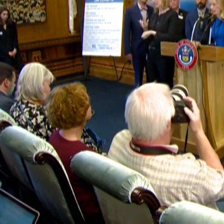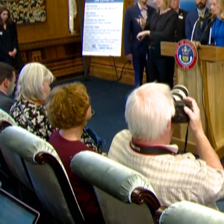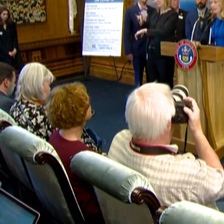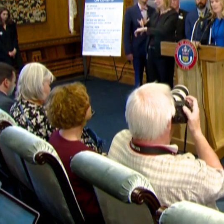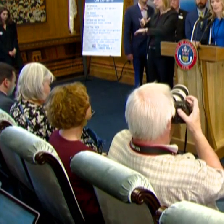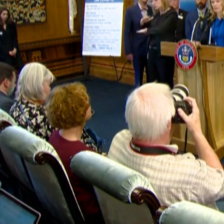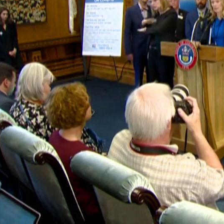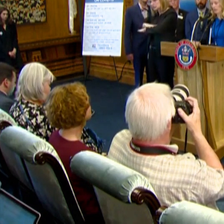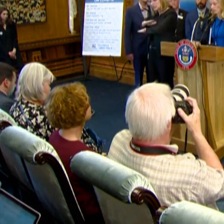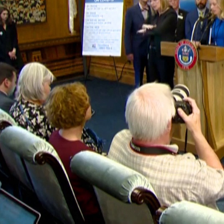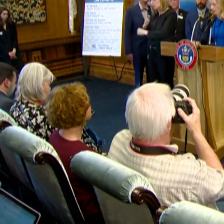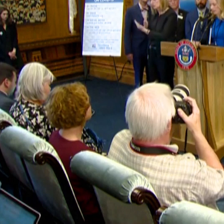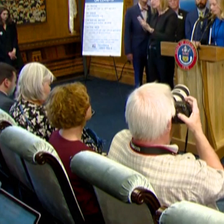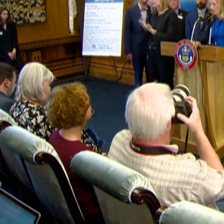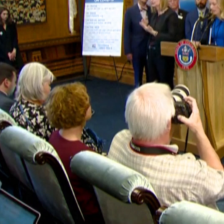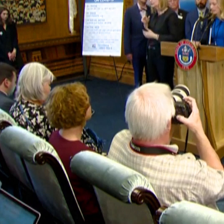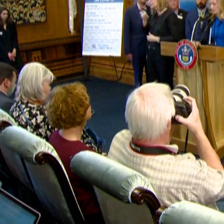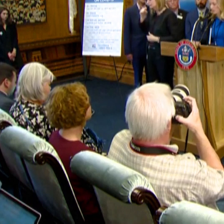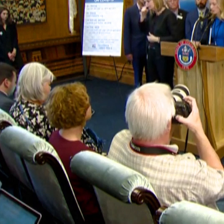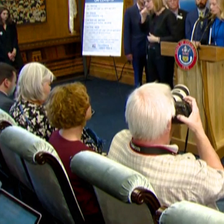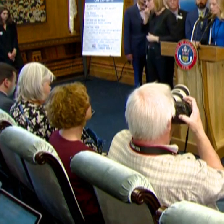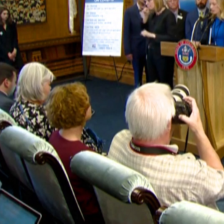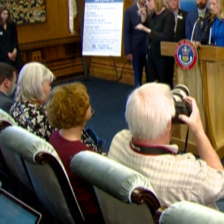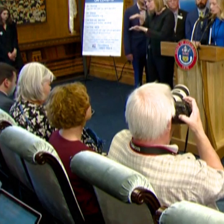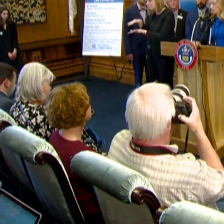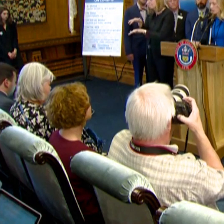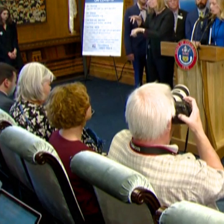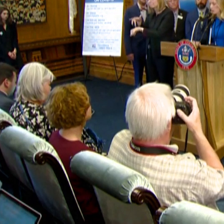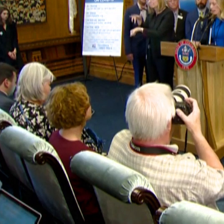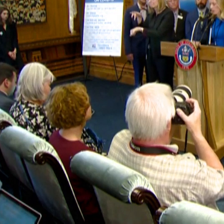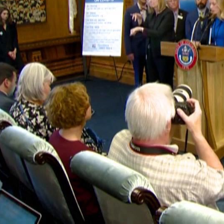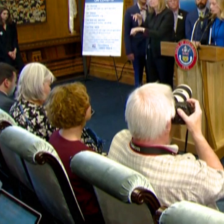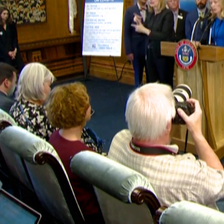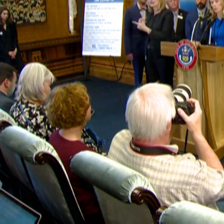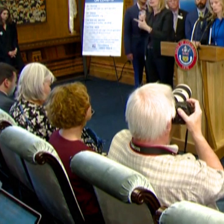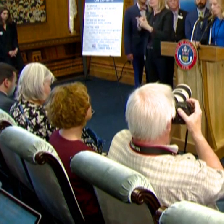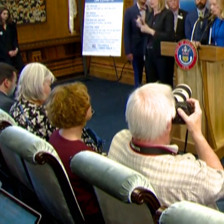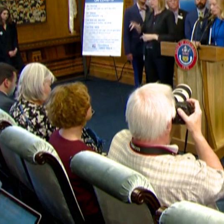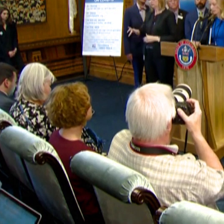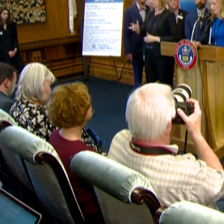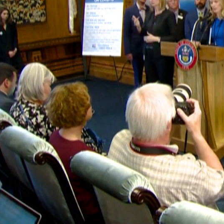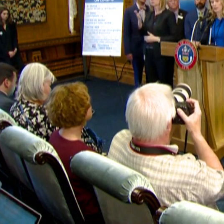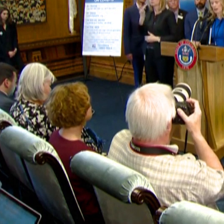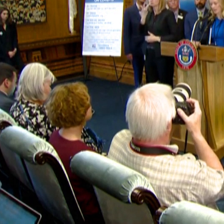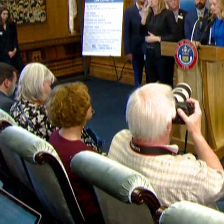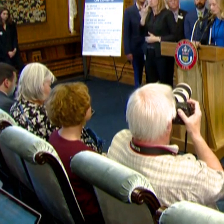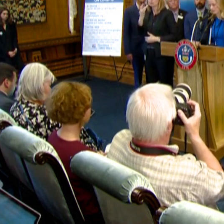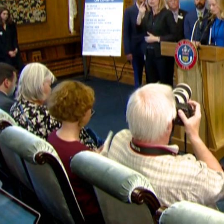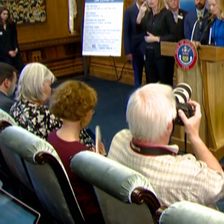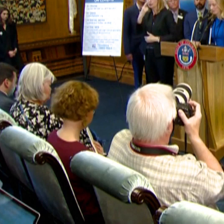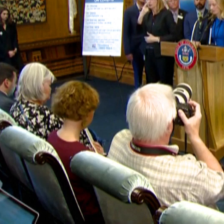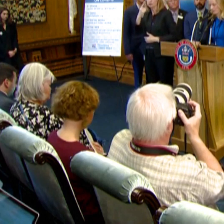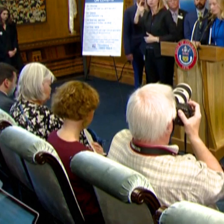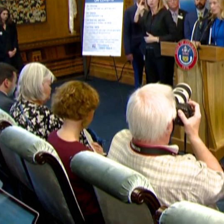or object that has the virus on it, and then touching a person's own mouth, nose, or possibly their